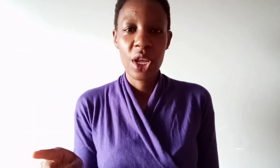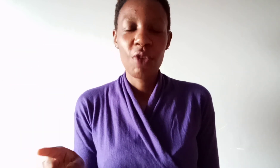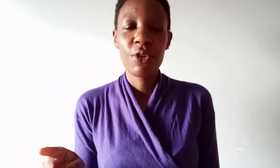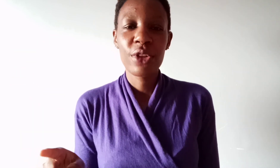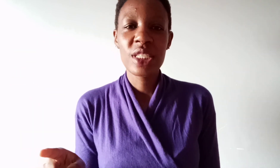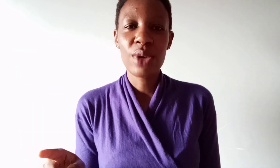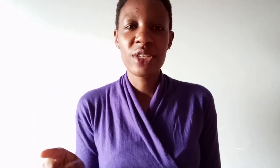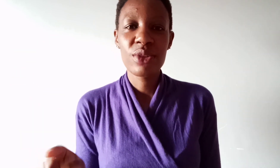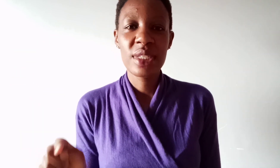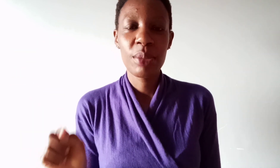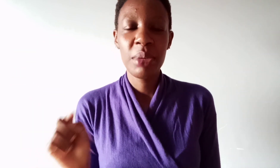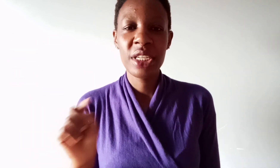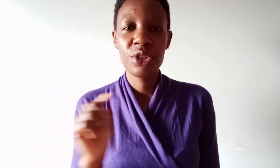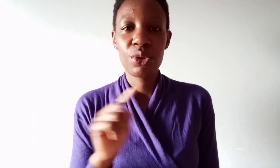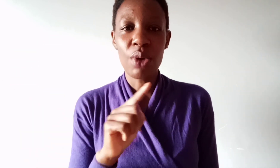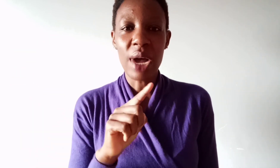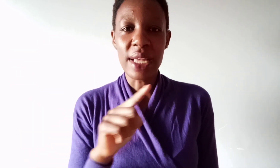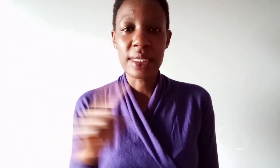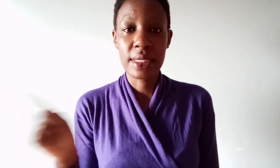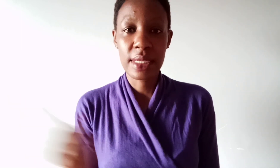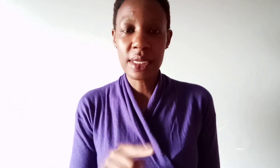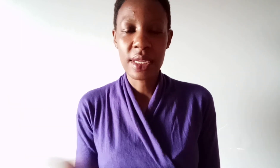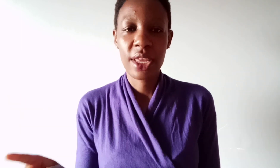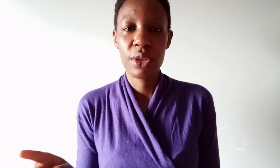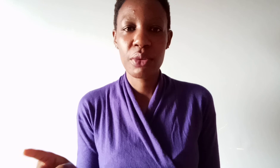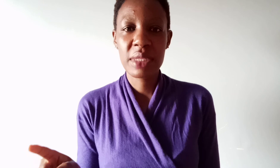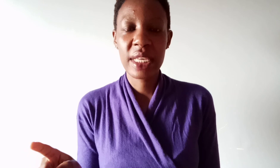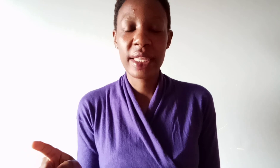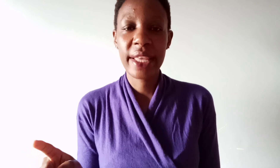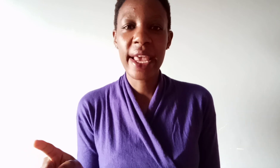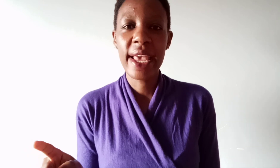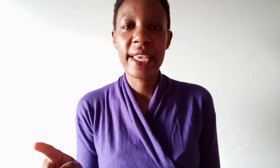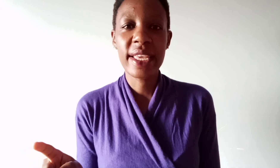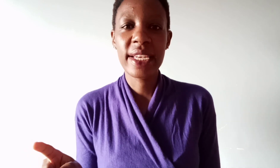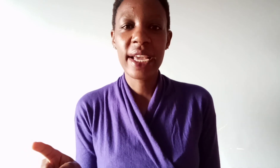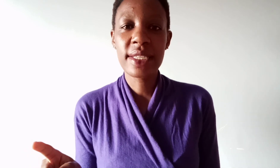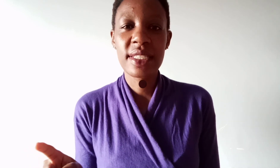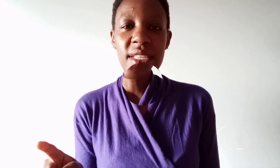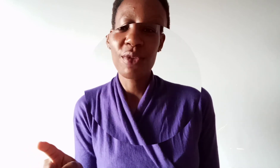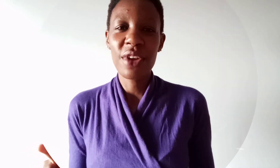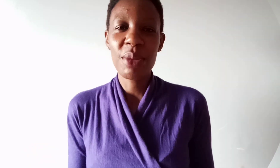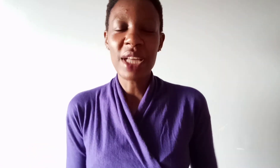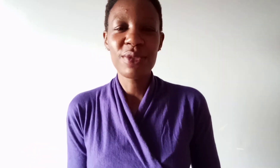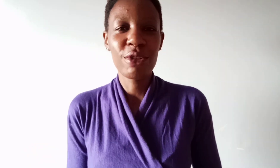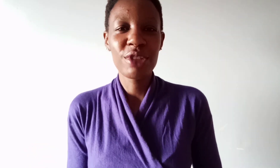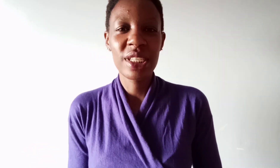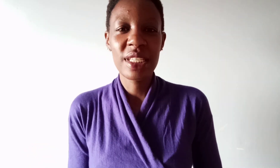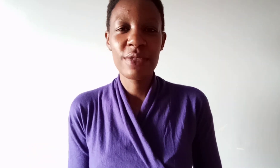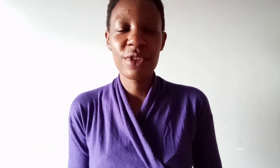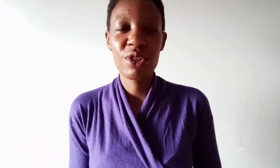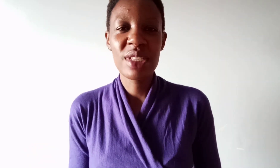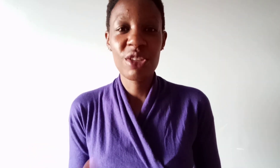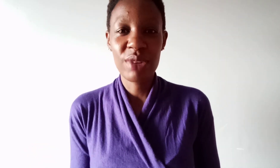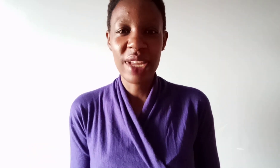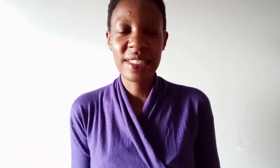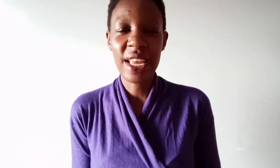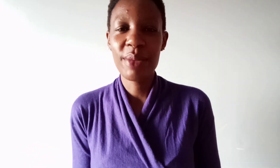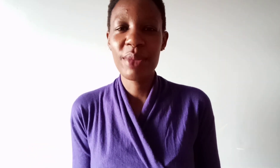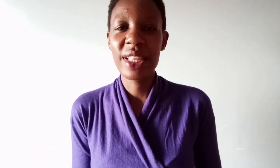For this one, you simply draw a Z using the index. Thank you very much for watching this video. See you next time in the